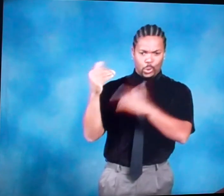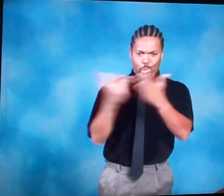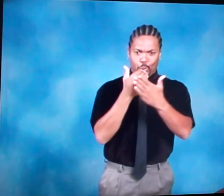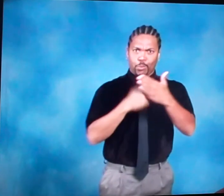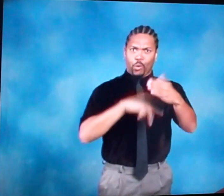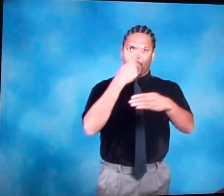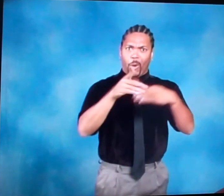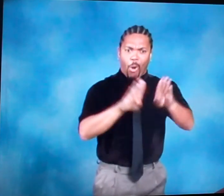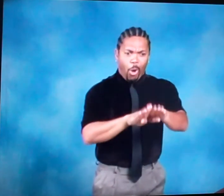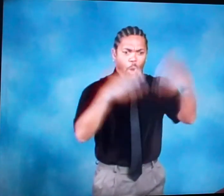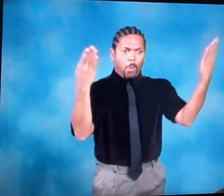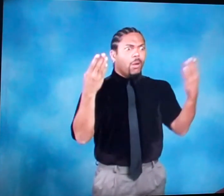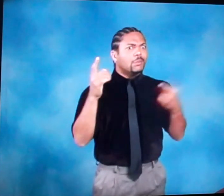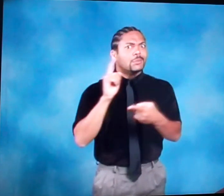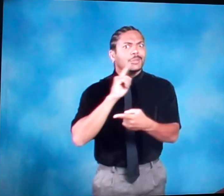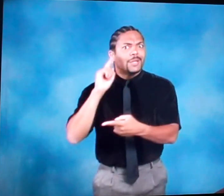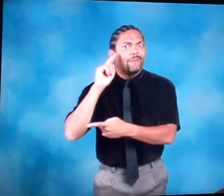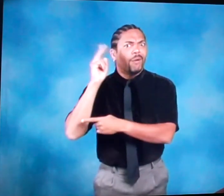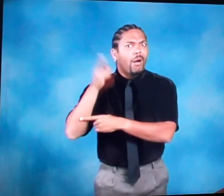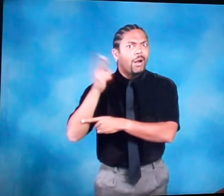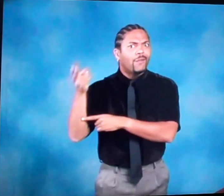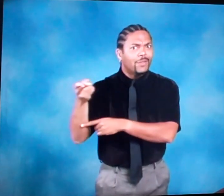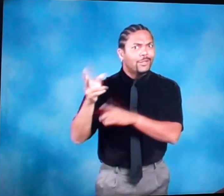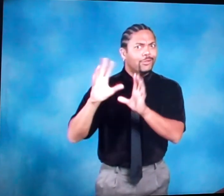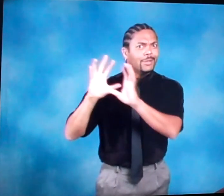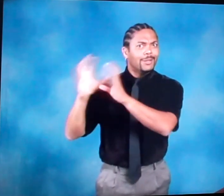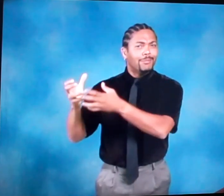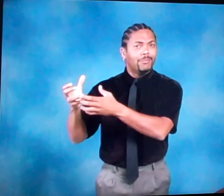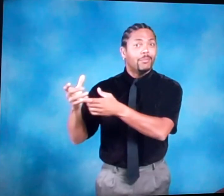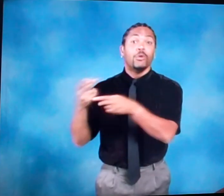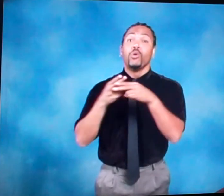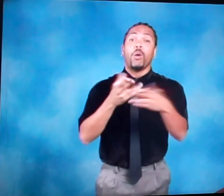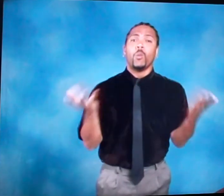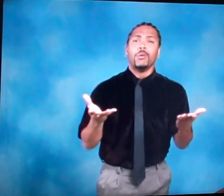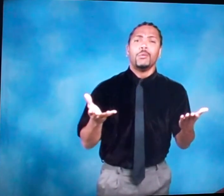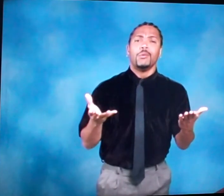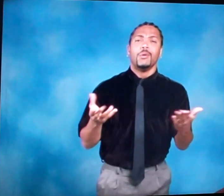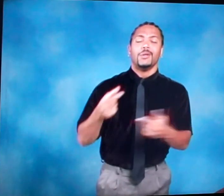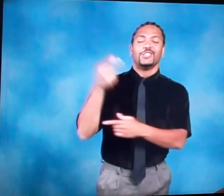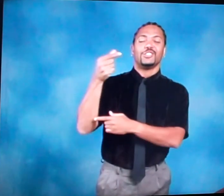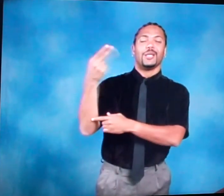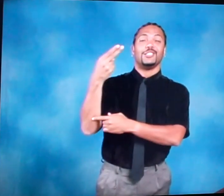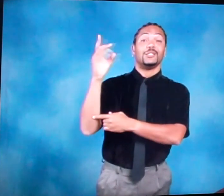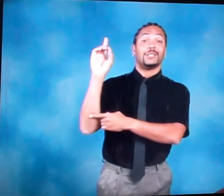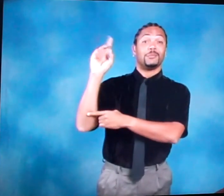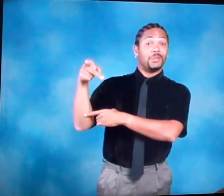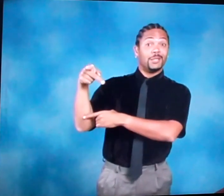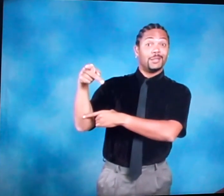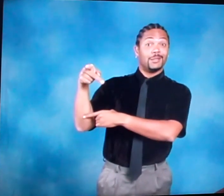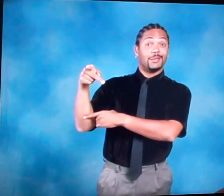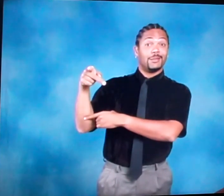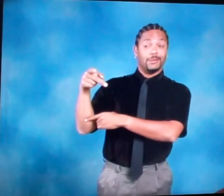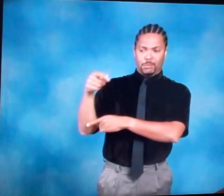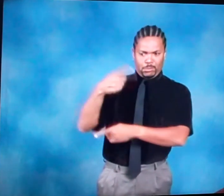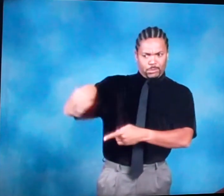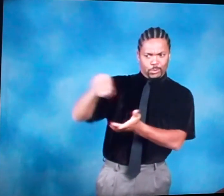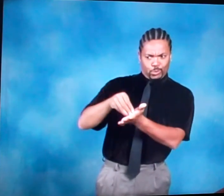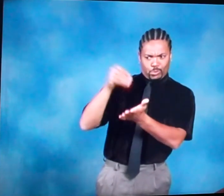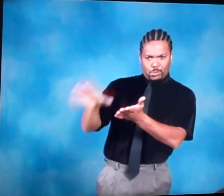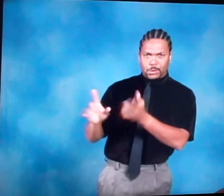applying for the new fall, we've got exciting news. There's a deaf program opening up, and the abbreviation we call it